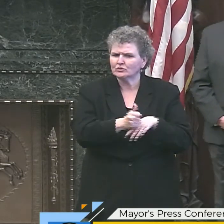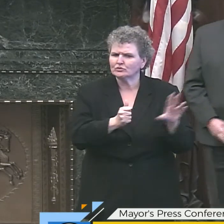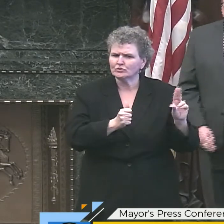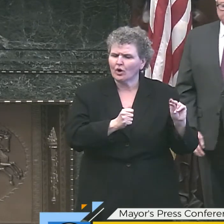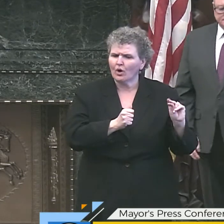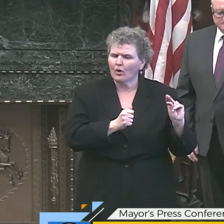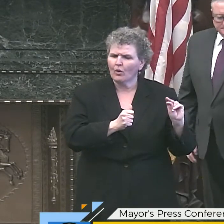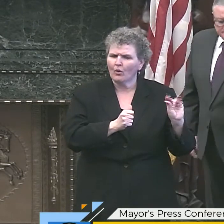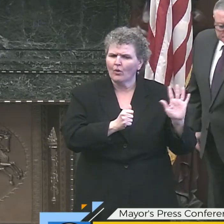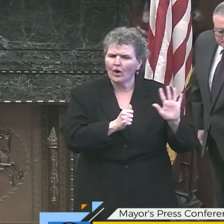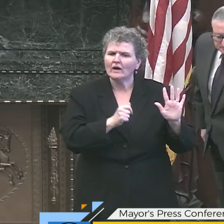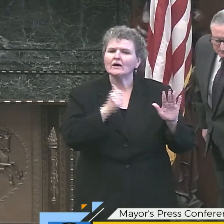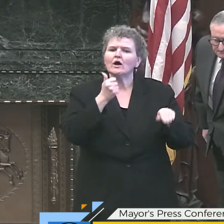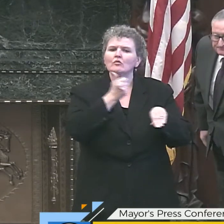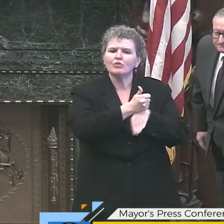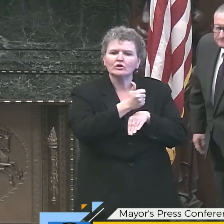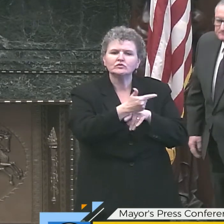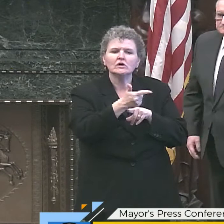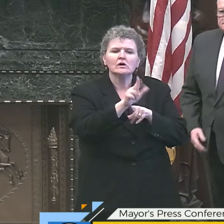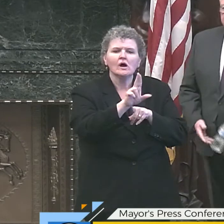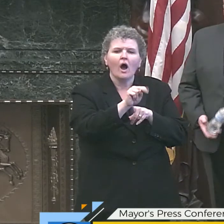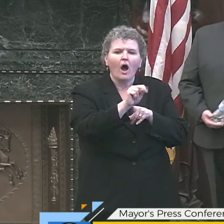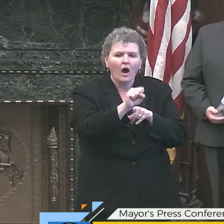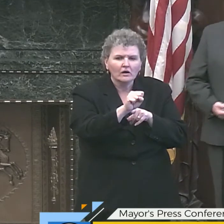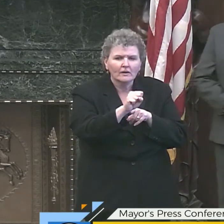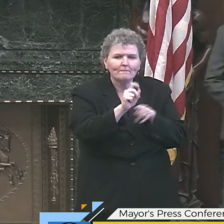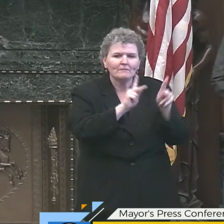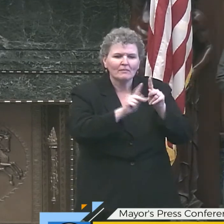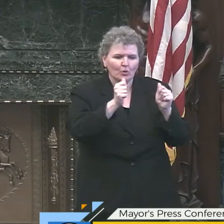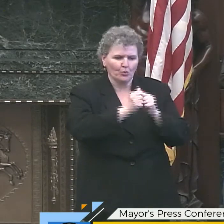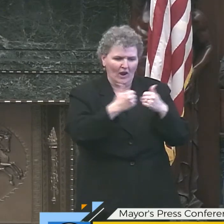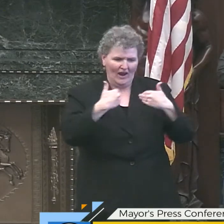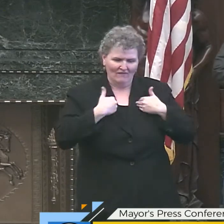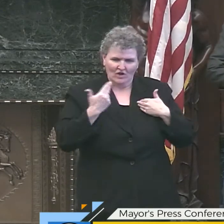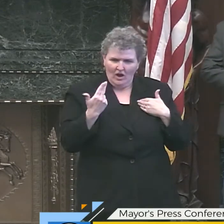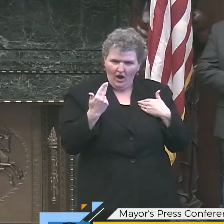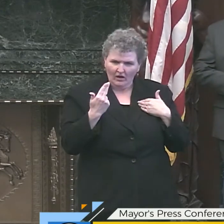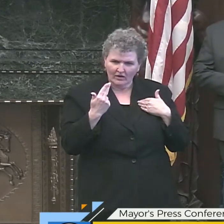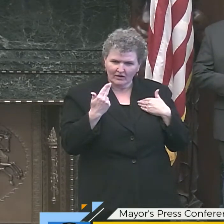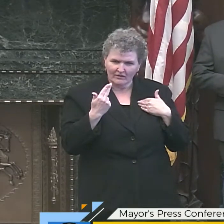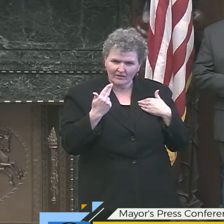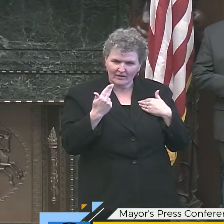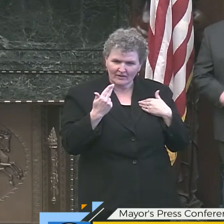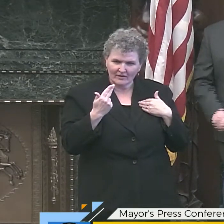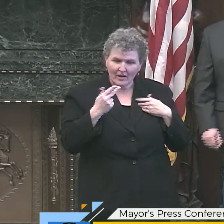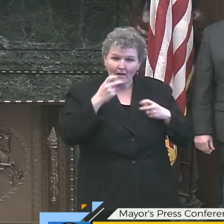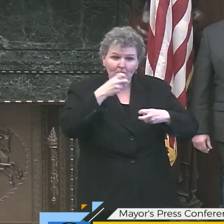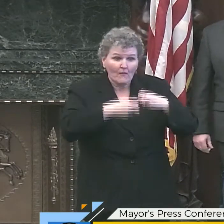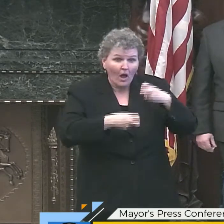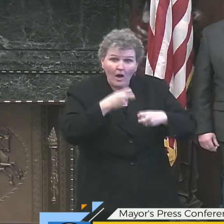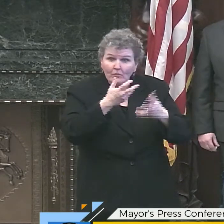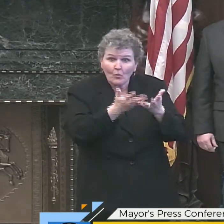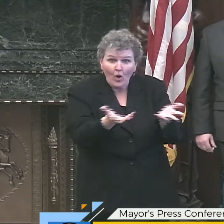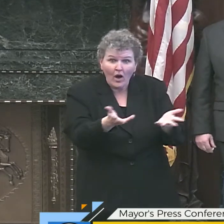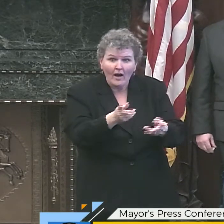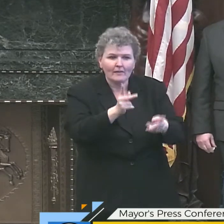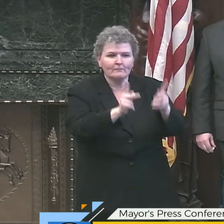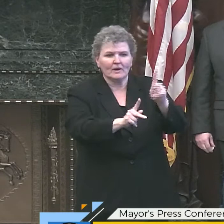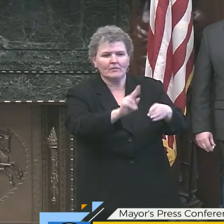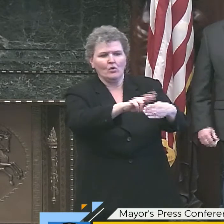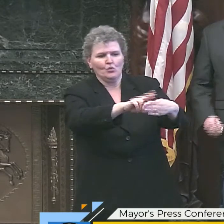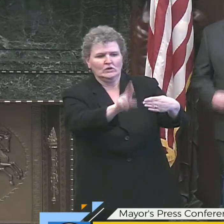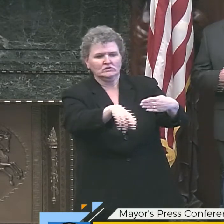he is prosecuting gun crimes. I think we are concerned about the final disposition of those cases, which we have said to him, and